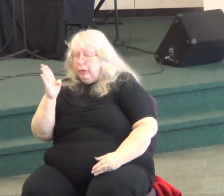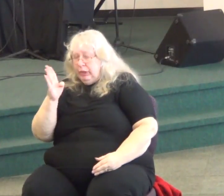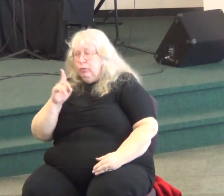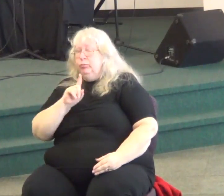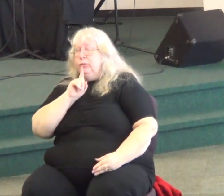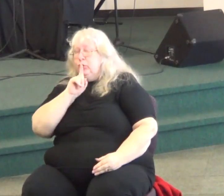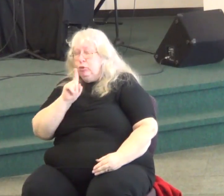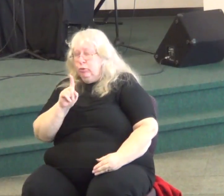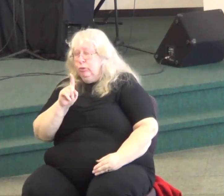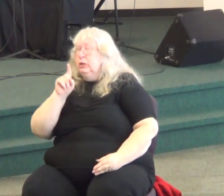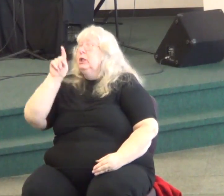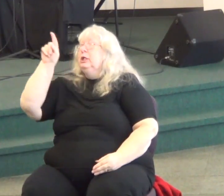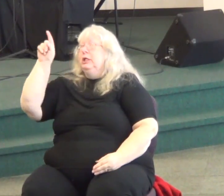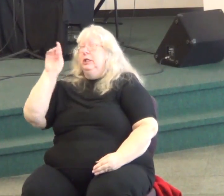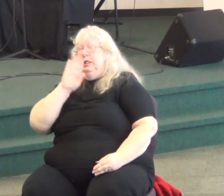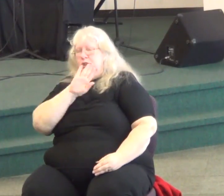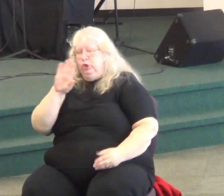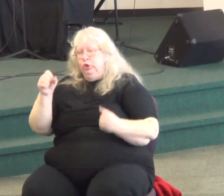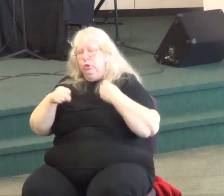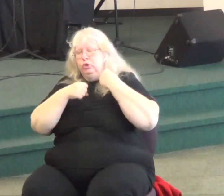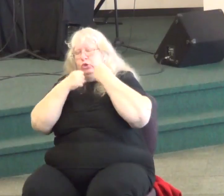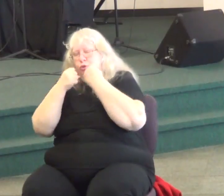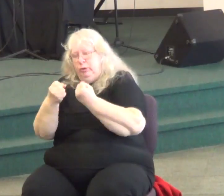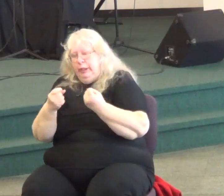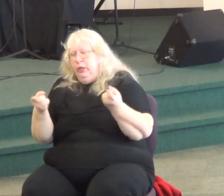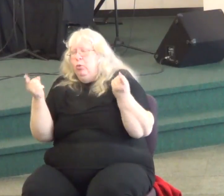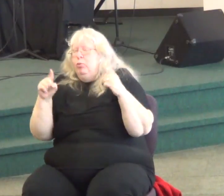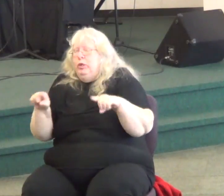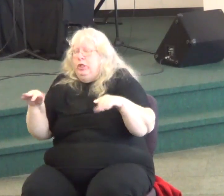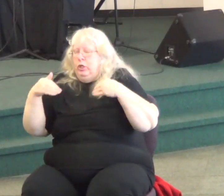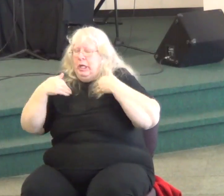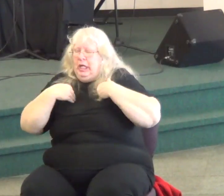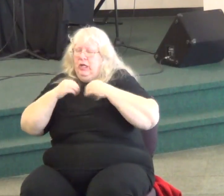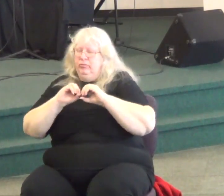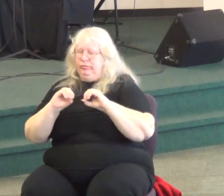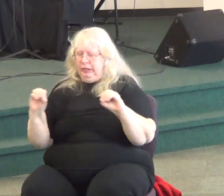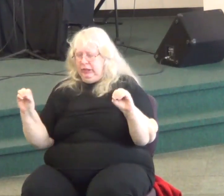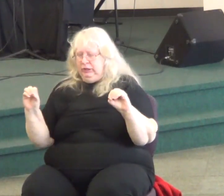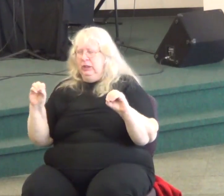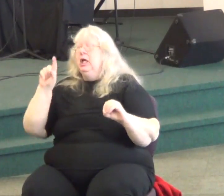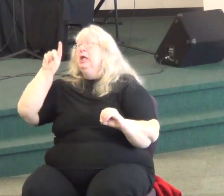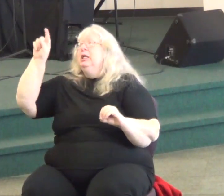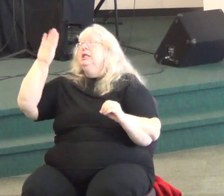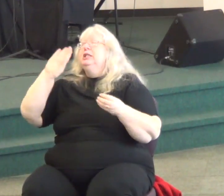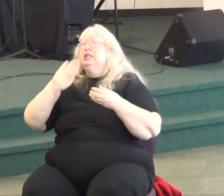He's your strength when you don't have any. He's your peace when you're afraid.